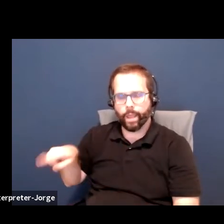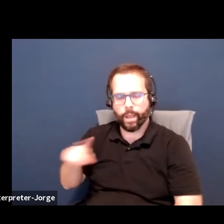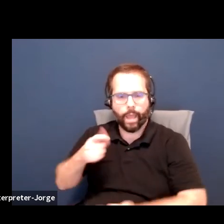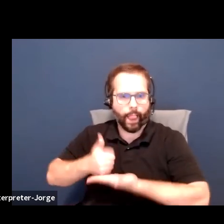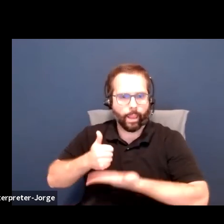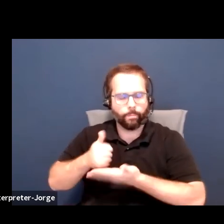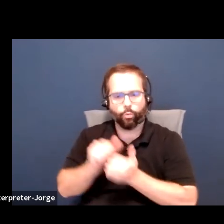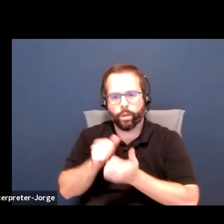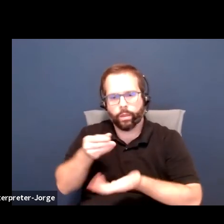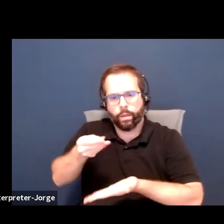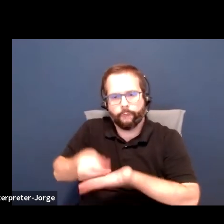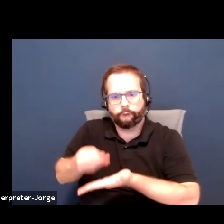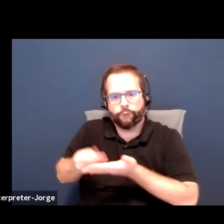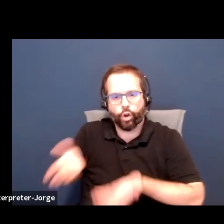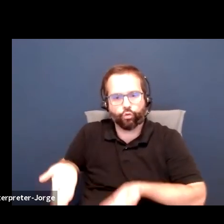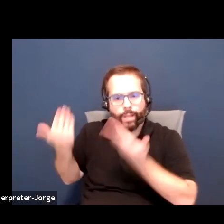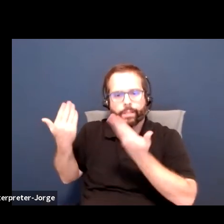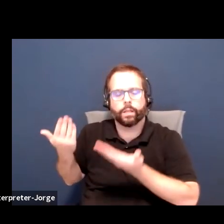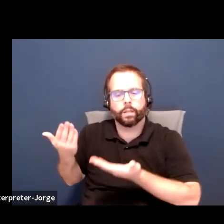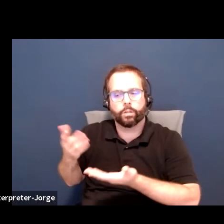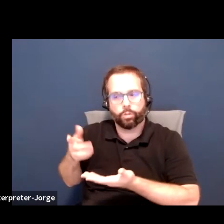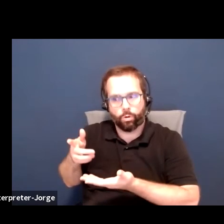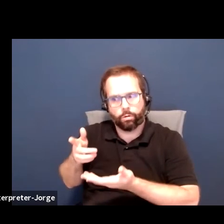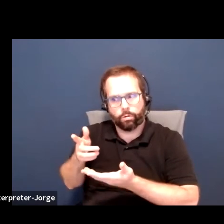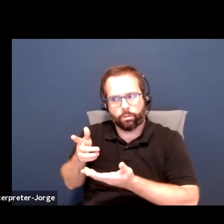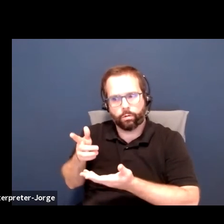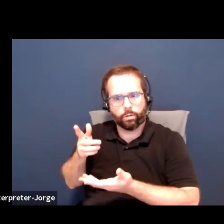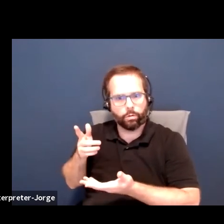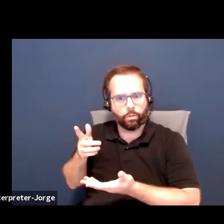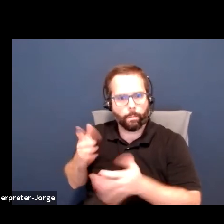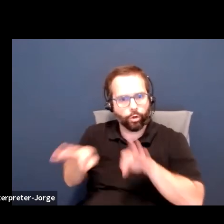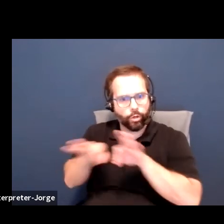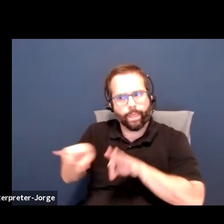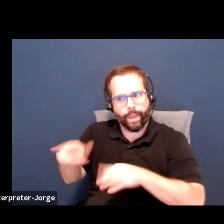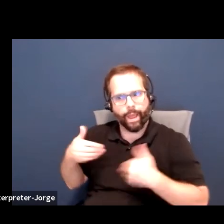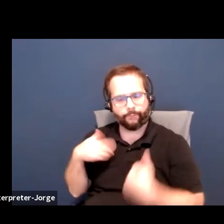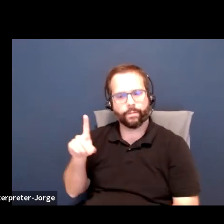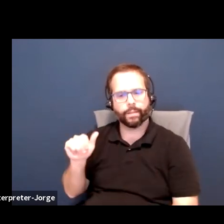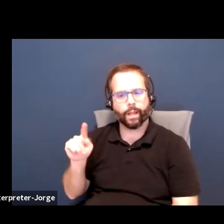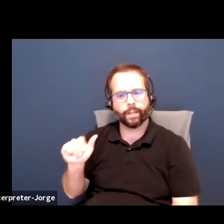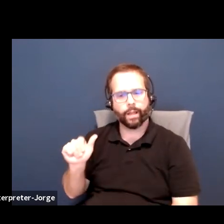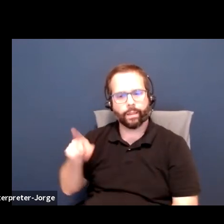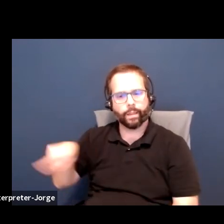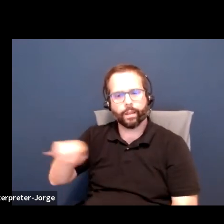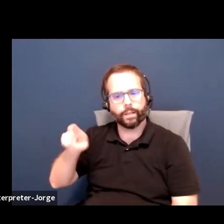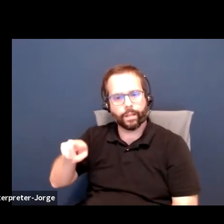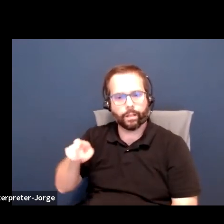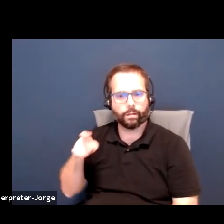So they directly have the data that they need in order to talk about our programs.